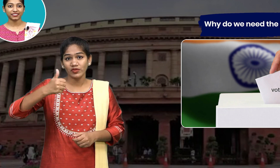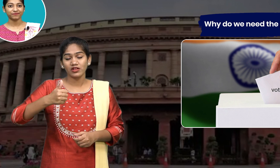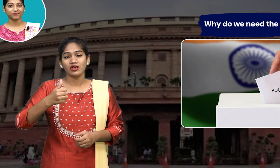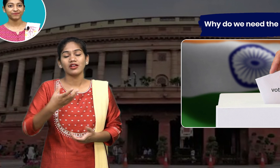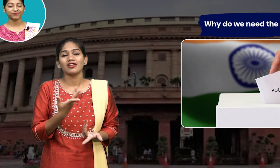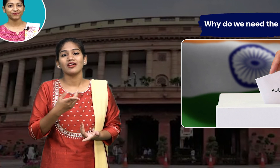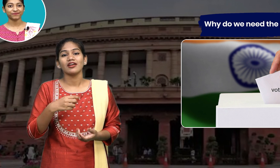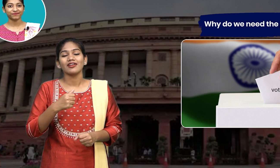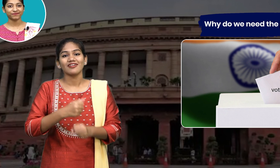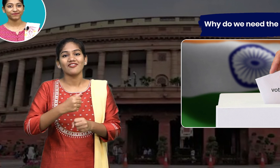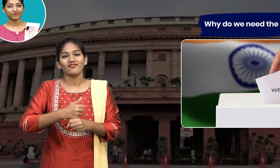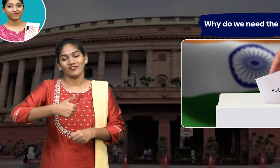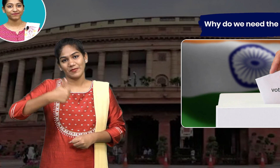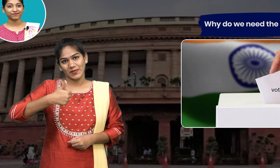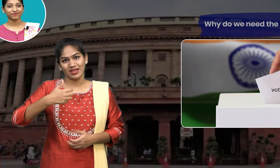government.